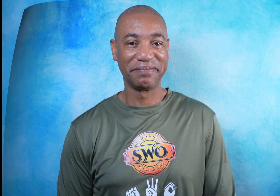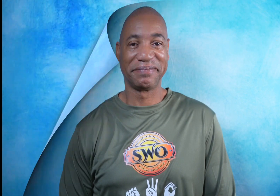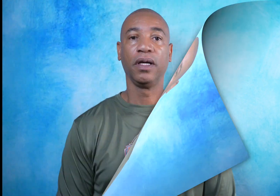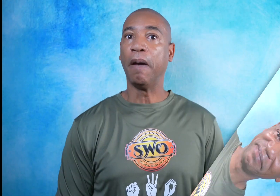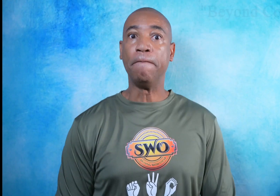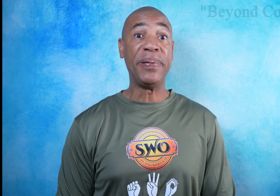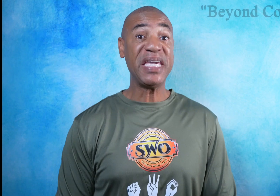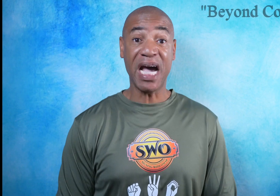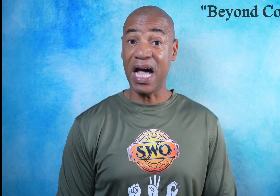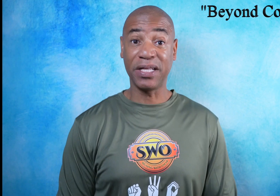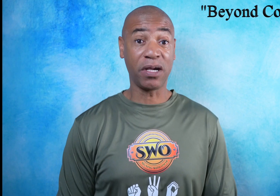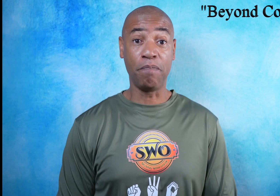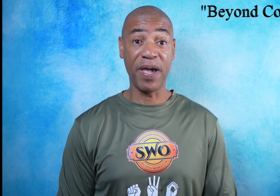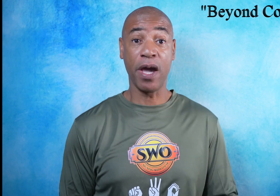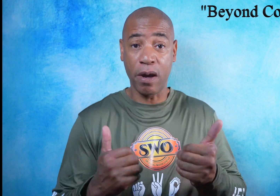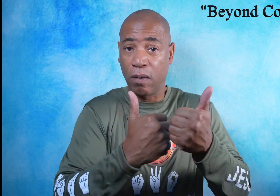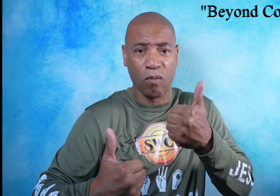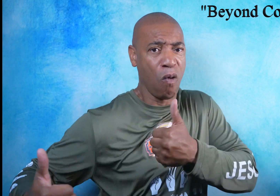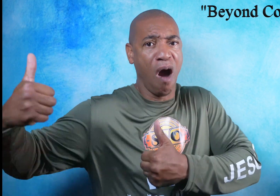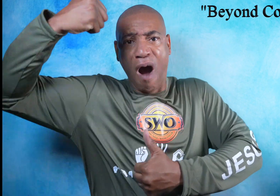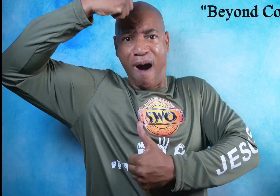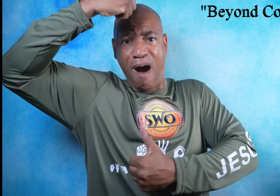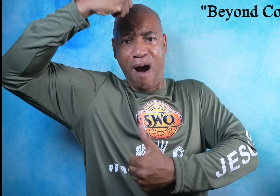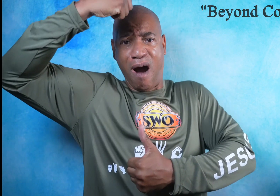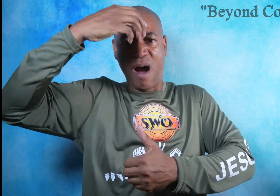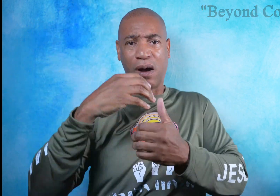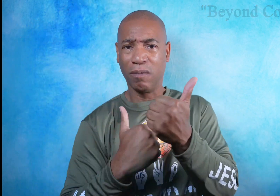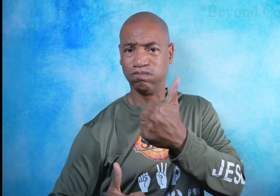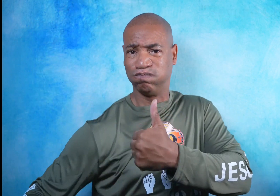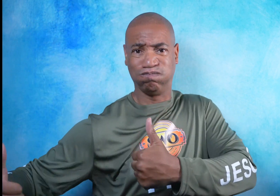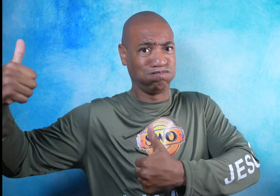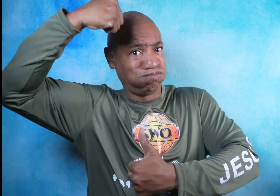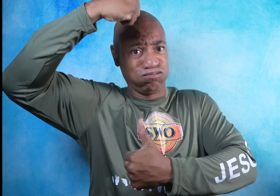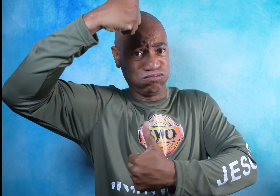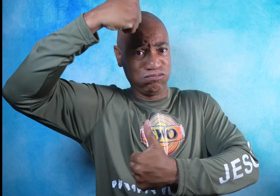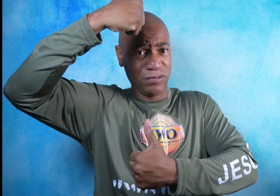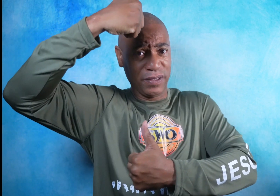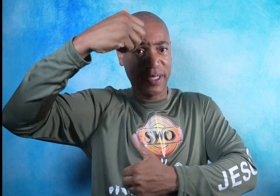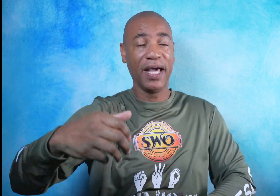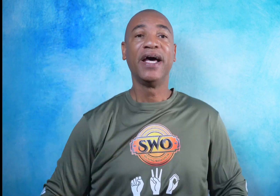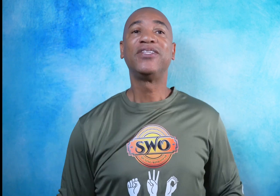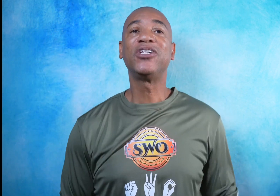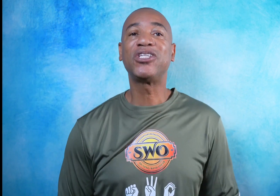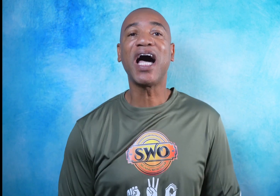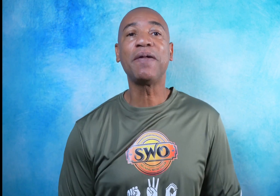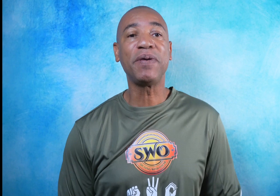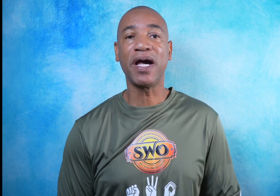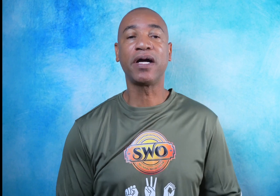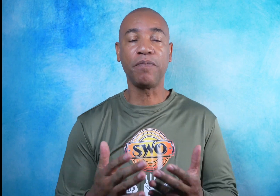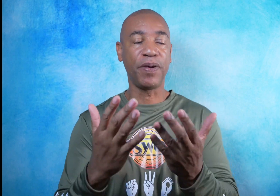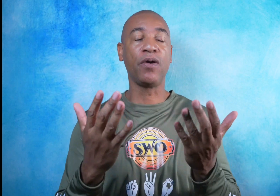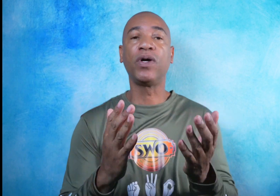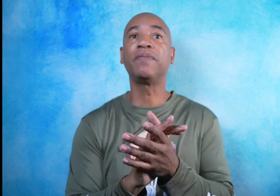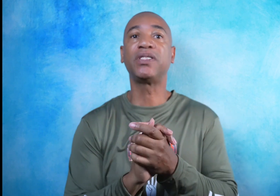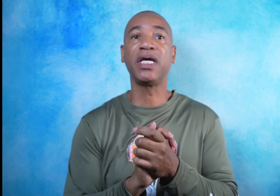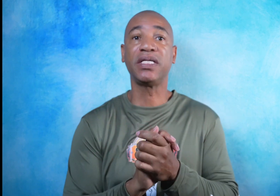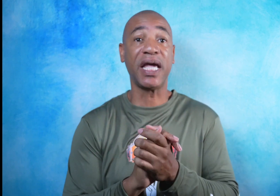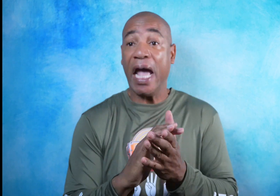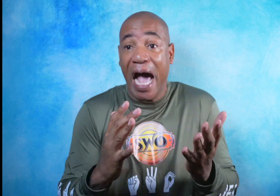Beyond compare. To sign beyond compare, what I'm saying is that I